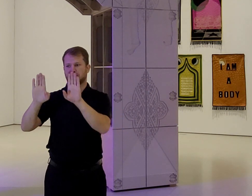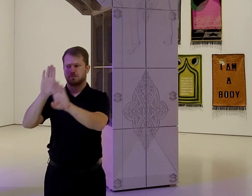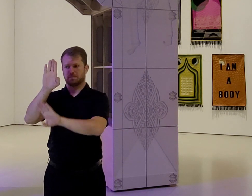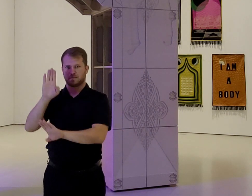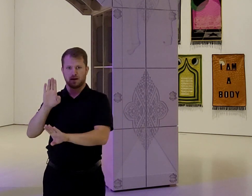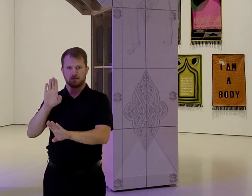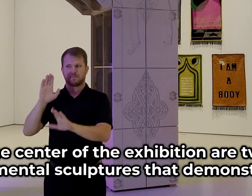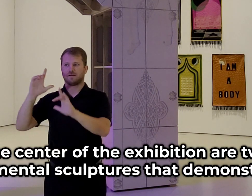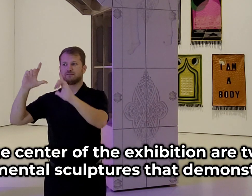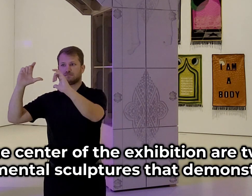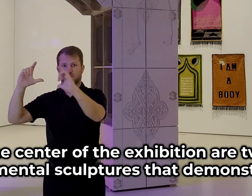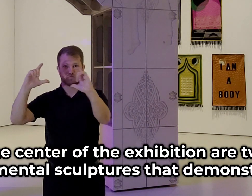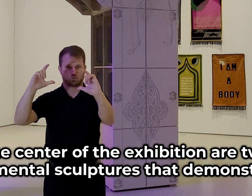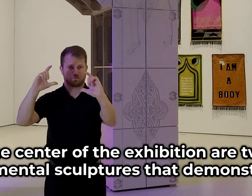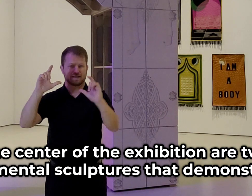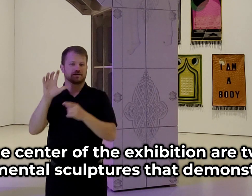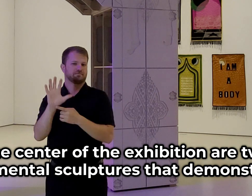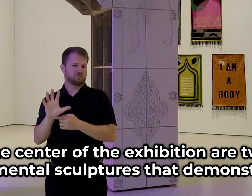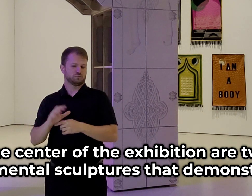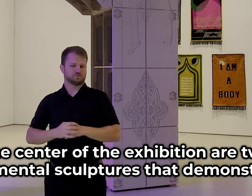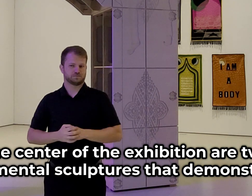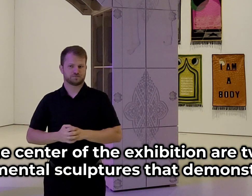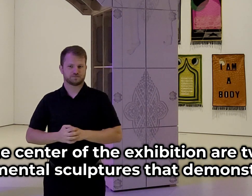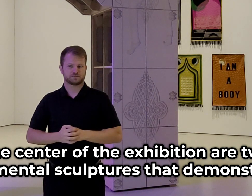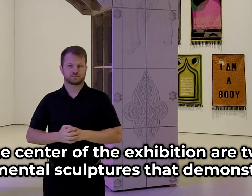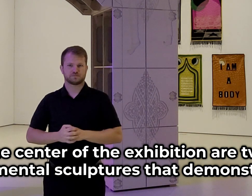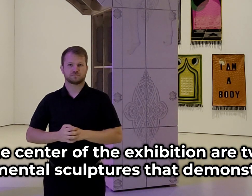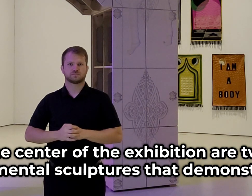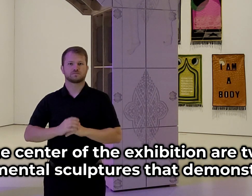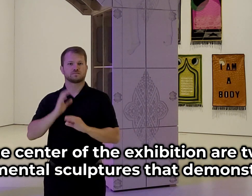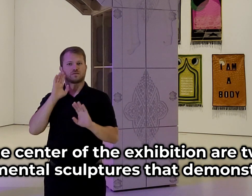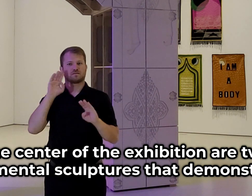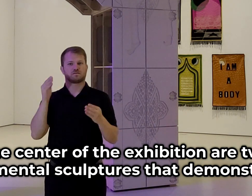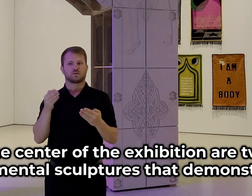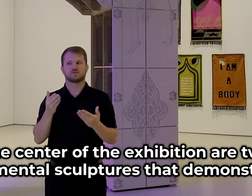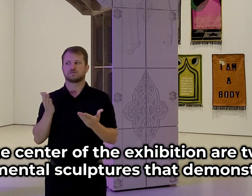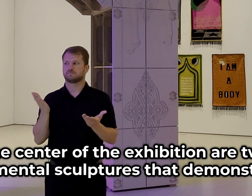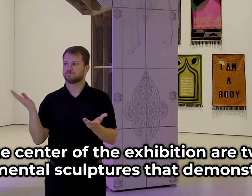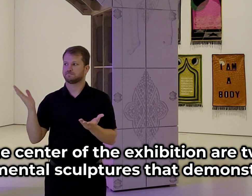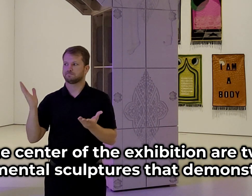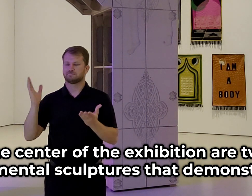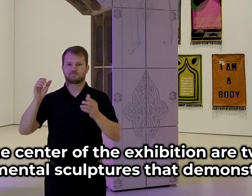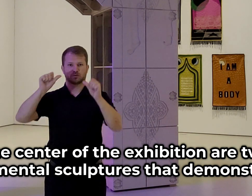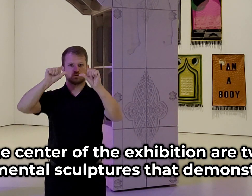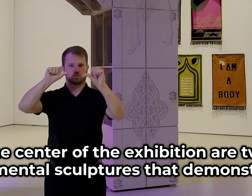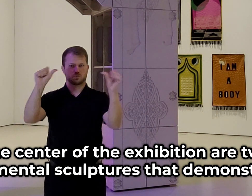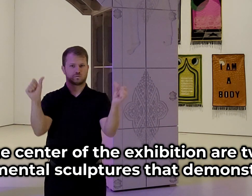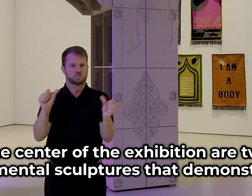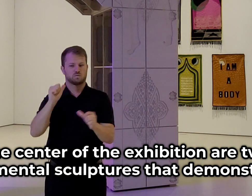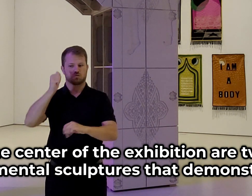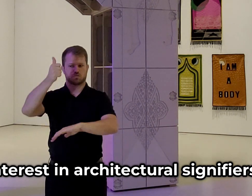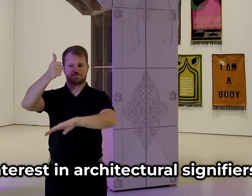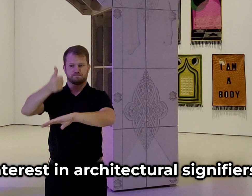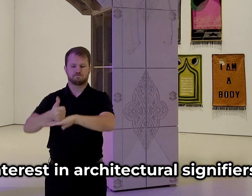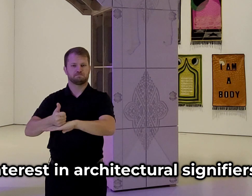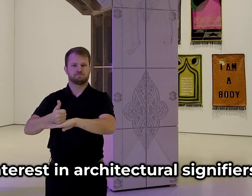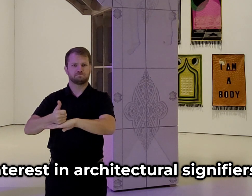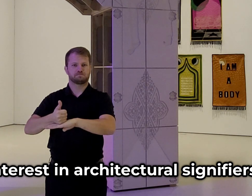At the center of the exhibition are two monumental sculptures that demonstrate the artist's interest